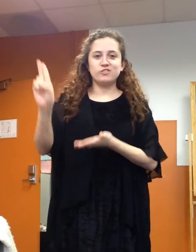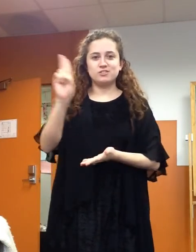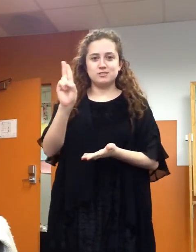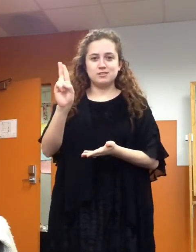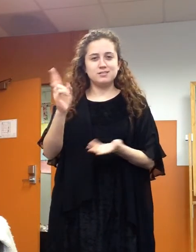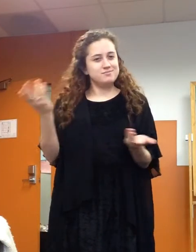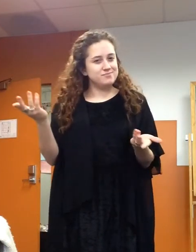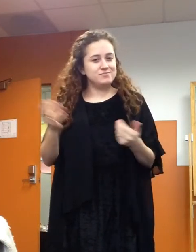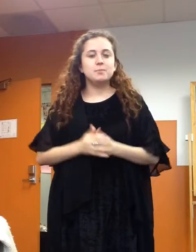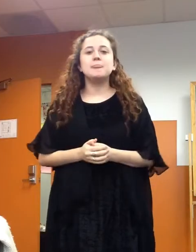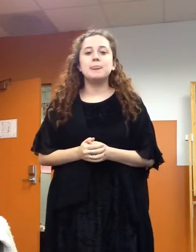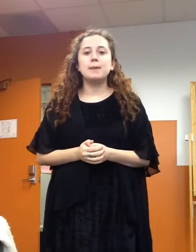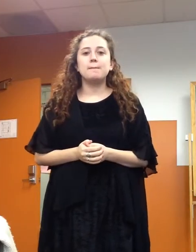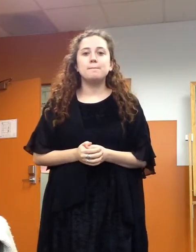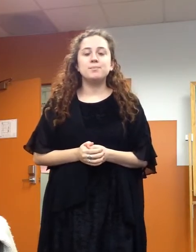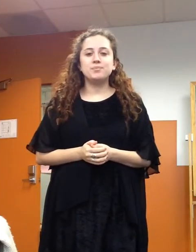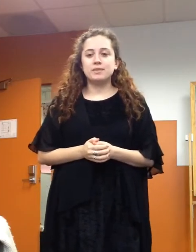It has been a very